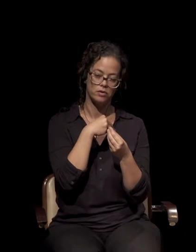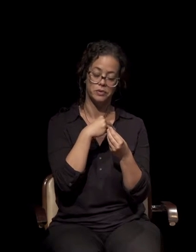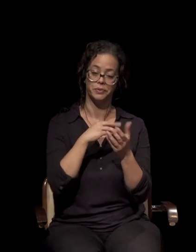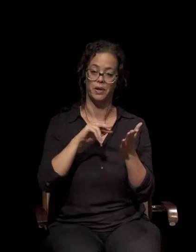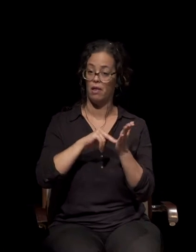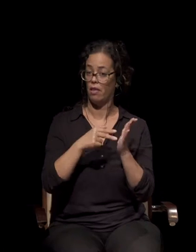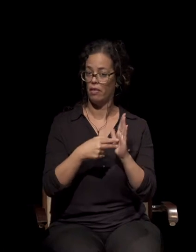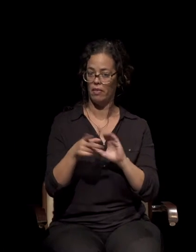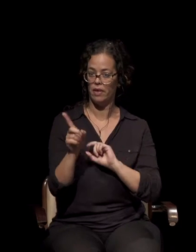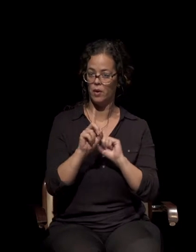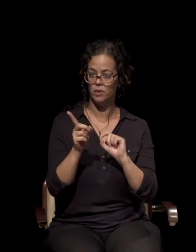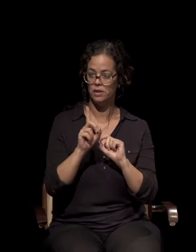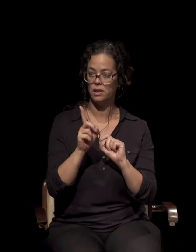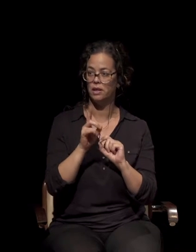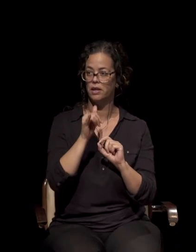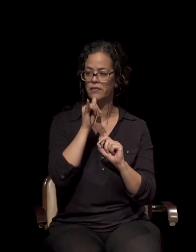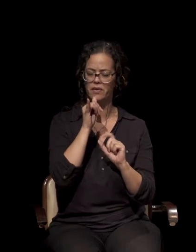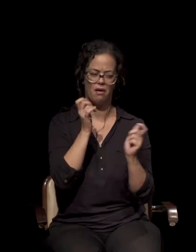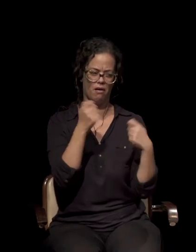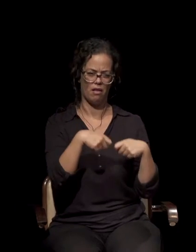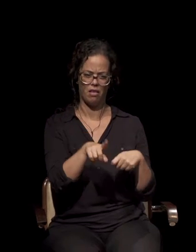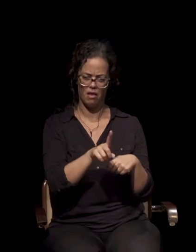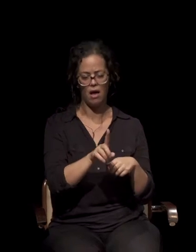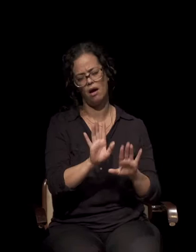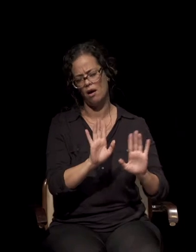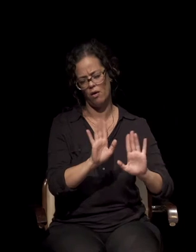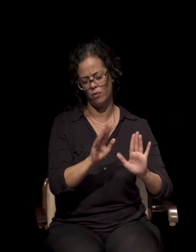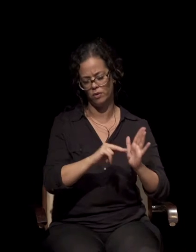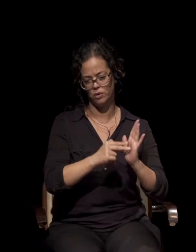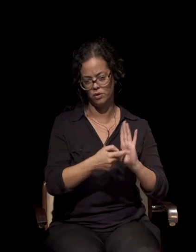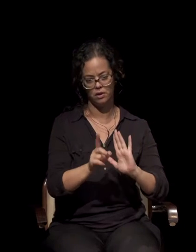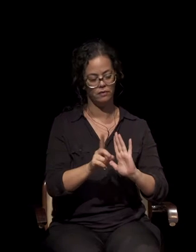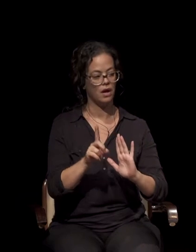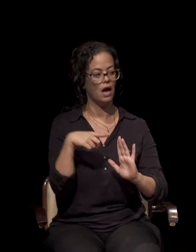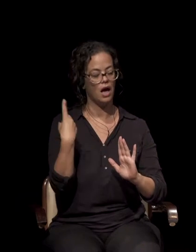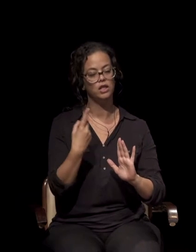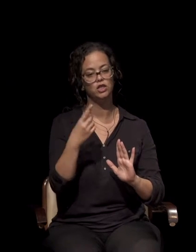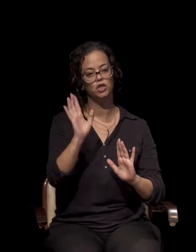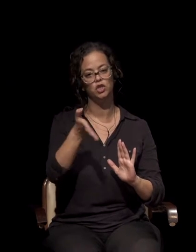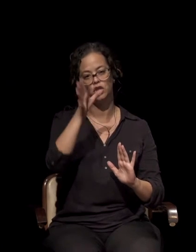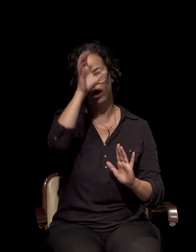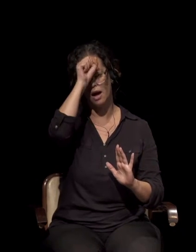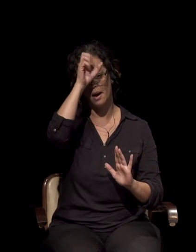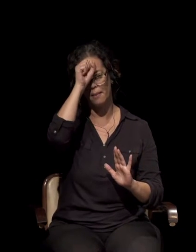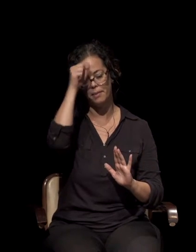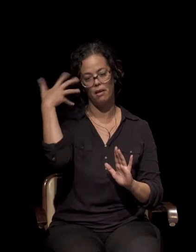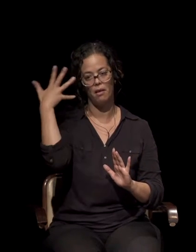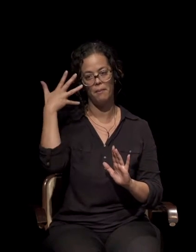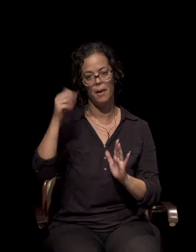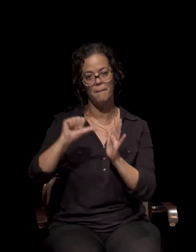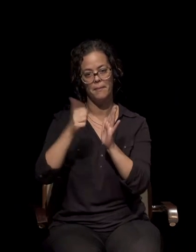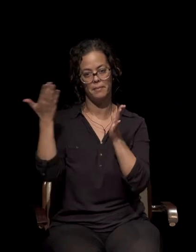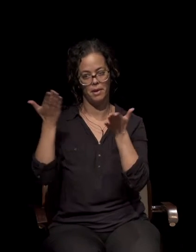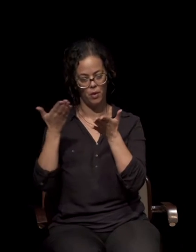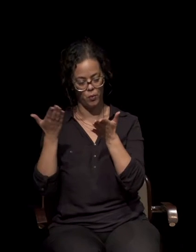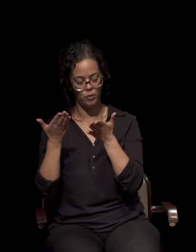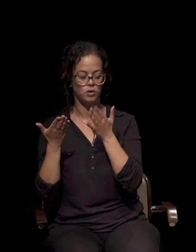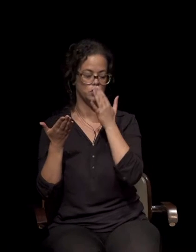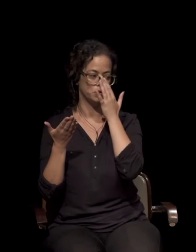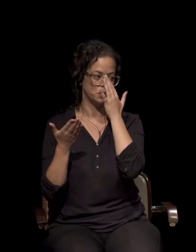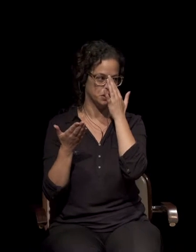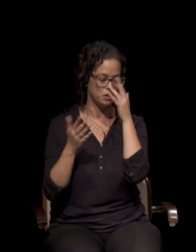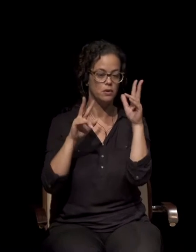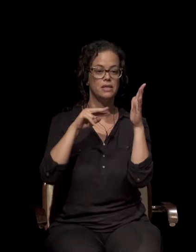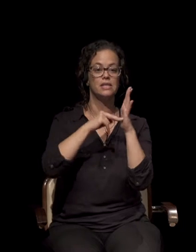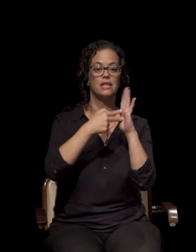of it, as we can learn from the first talk today. This means that it is the adults who set the rules and